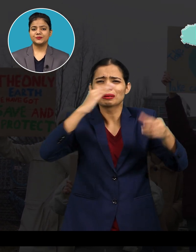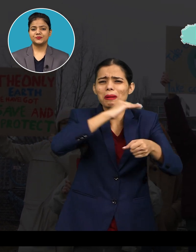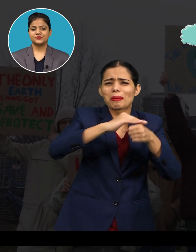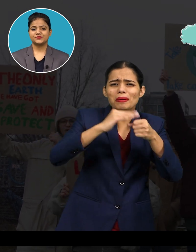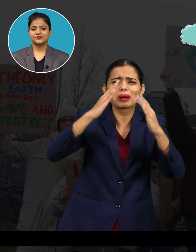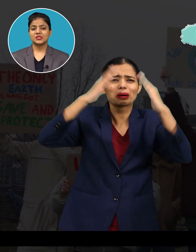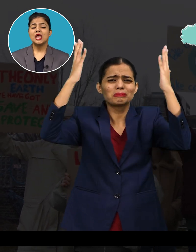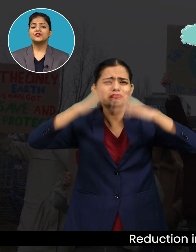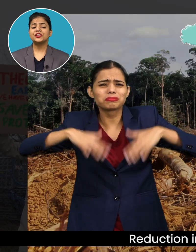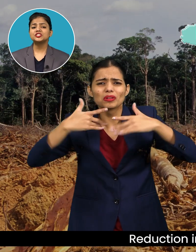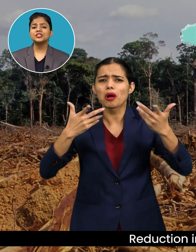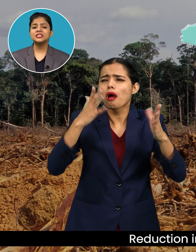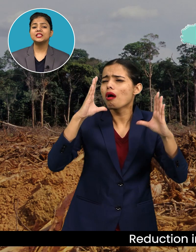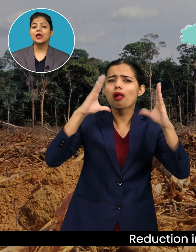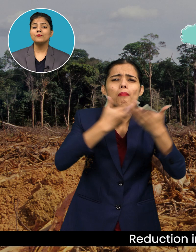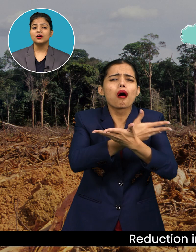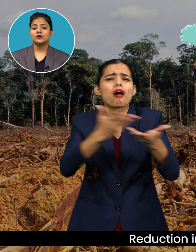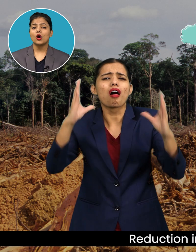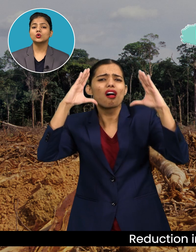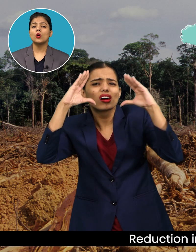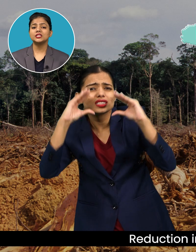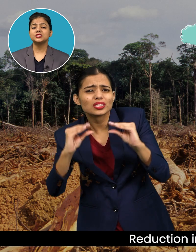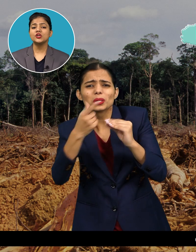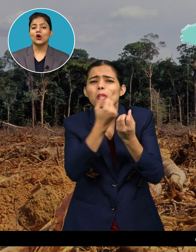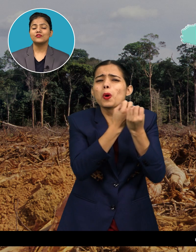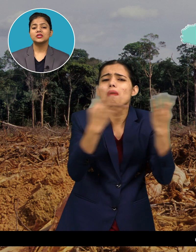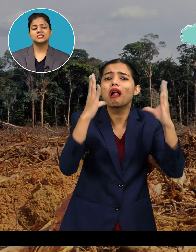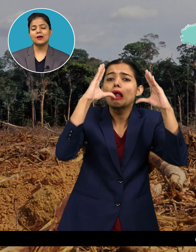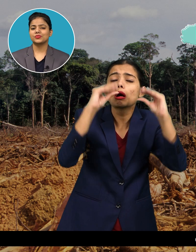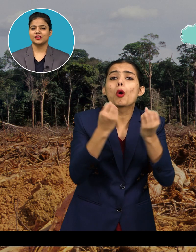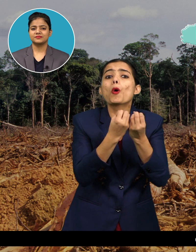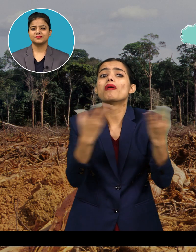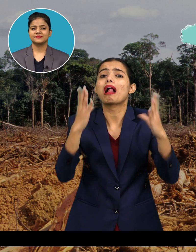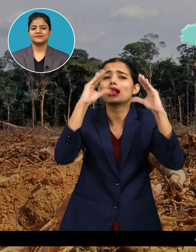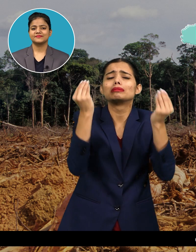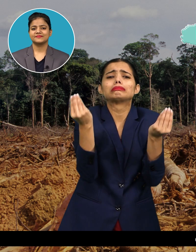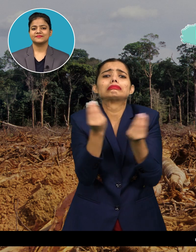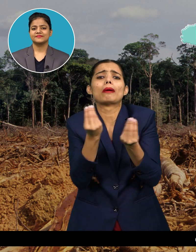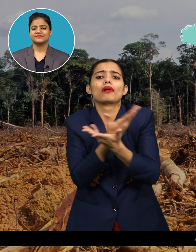Depletion, reduction in the number or quantity of something.